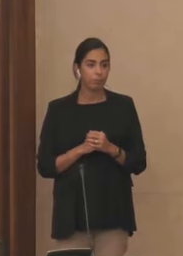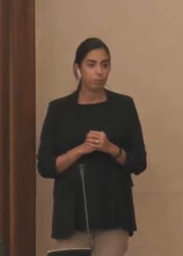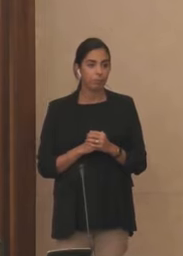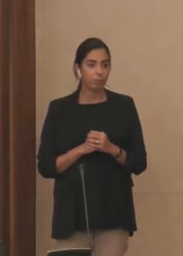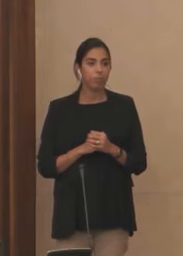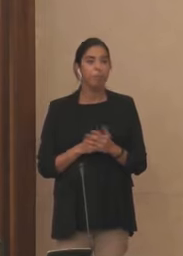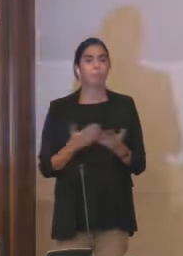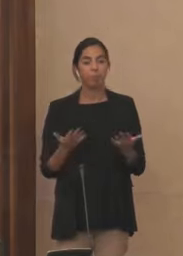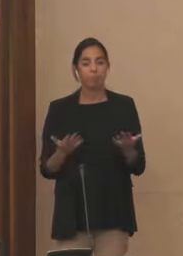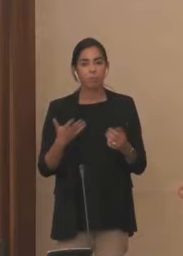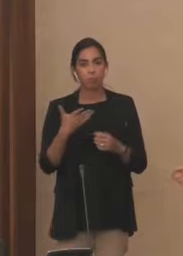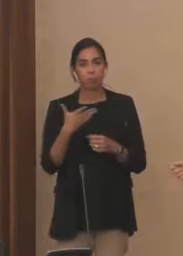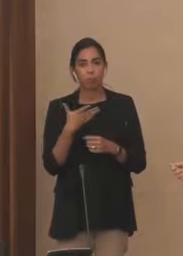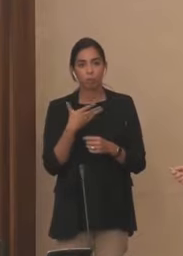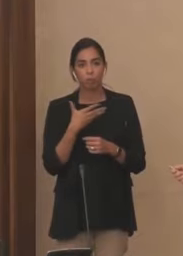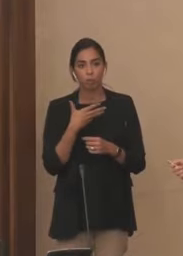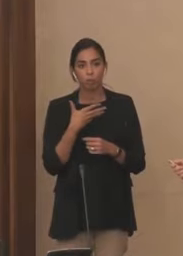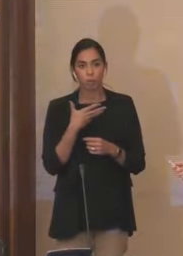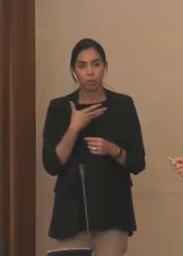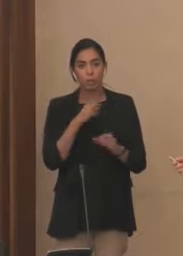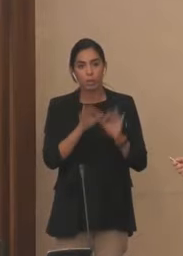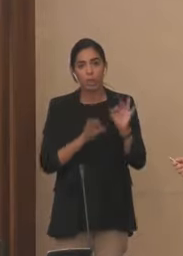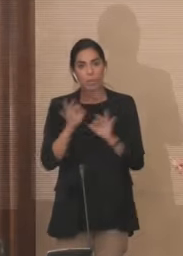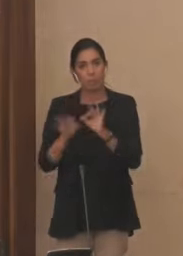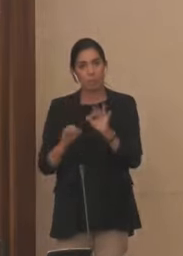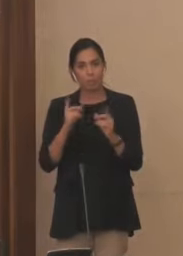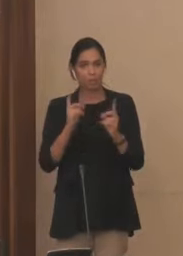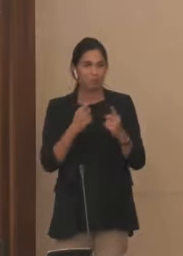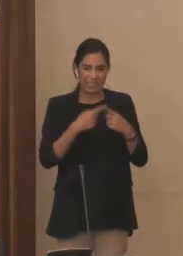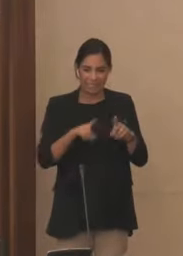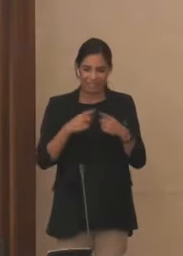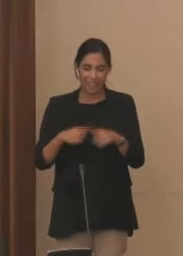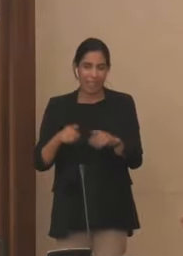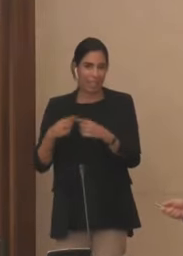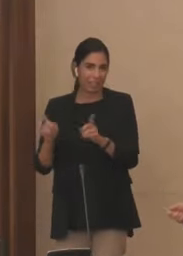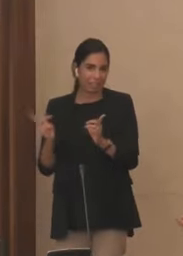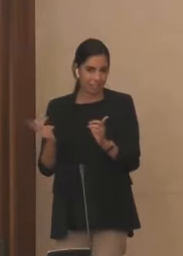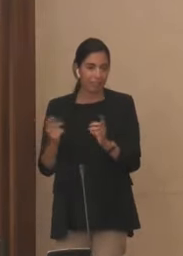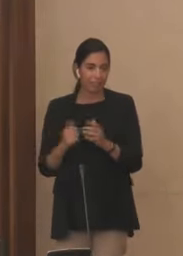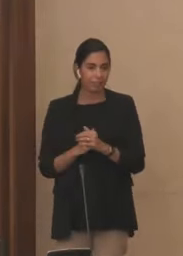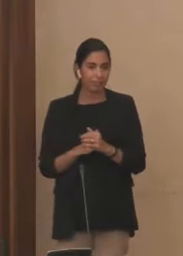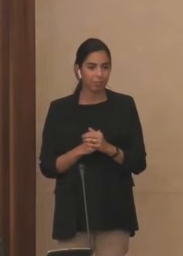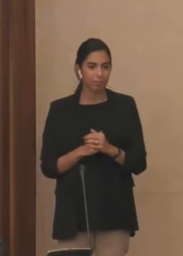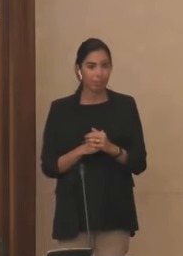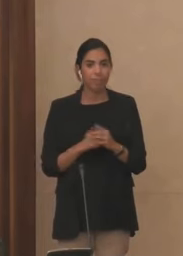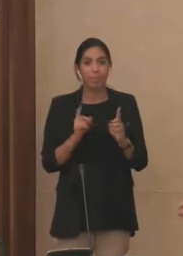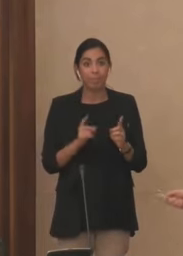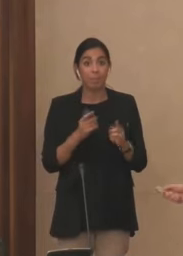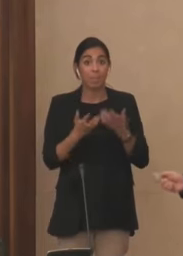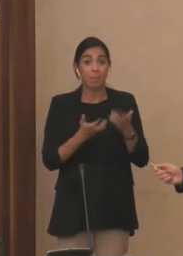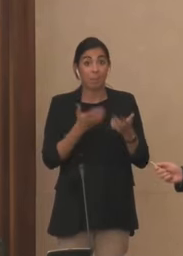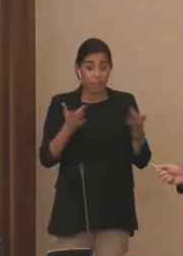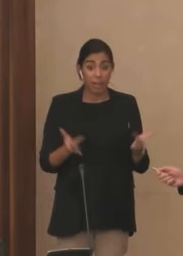alternative treatments. When the inflammation is mild, what is the